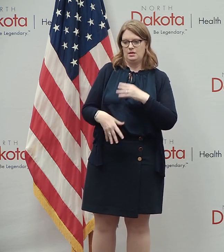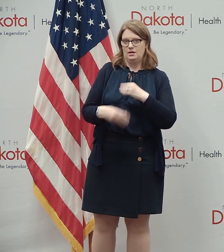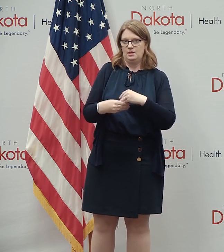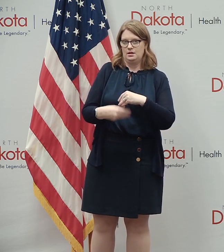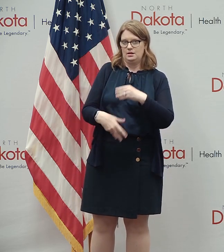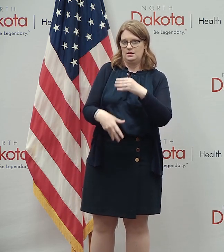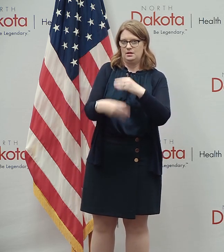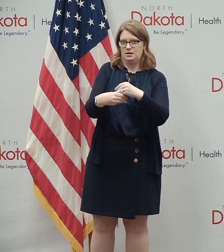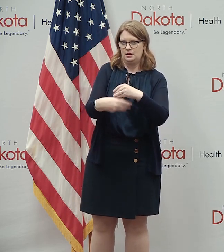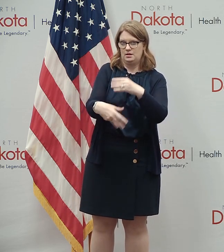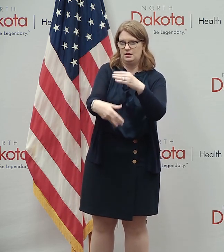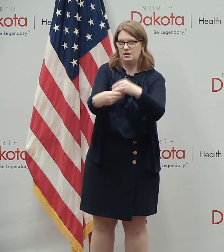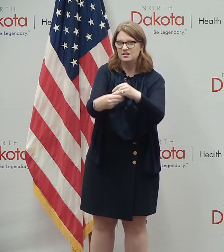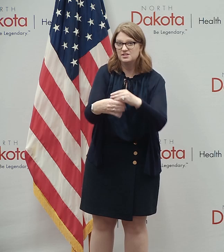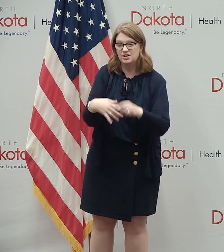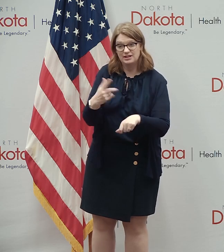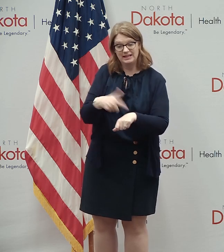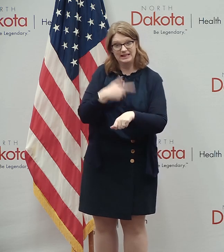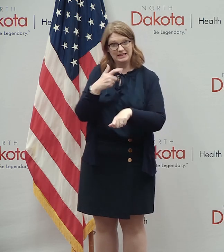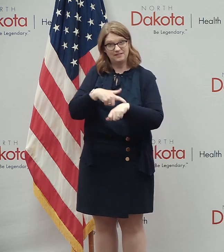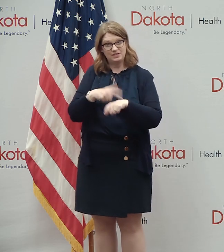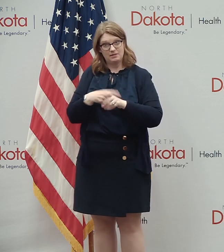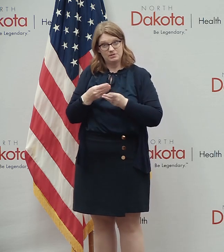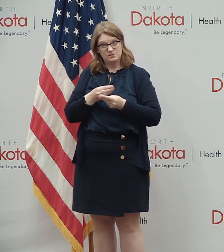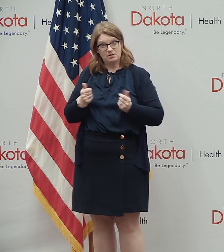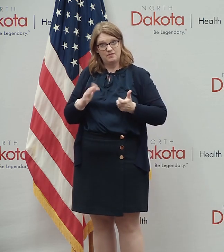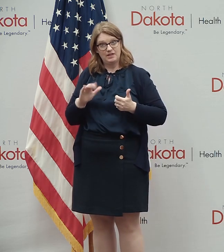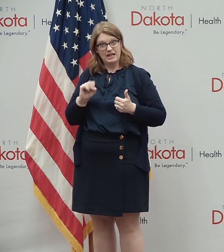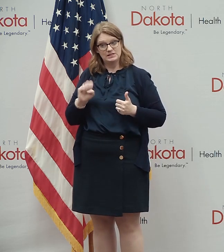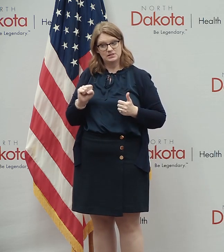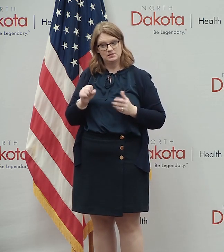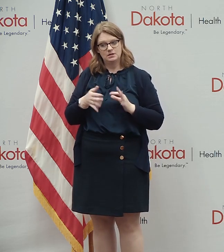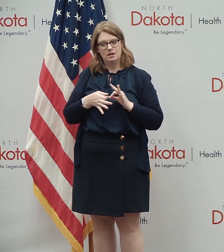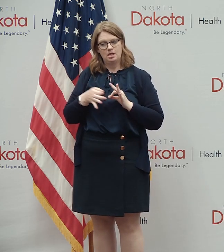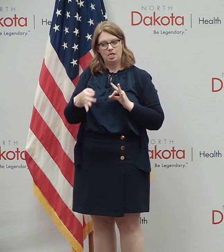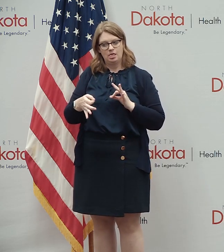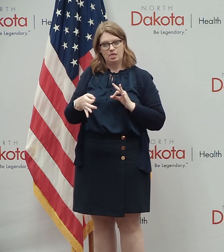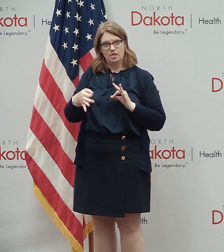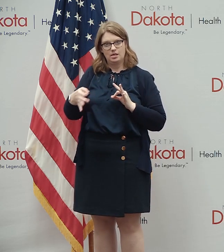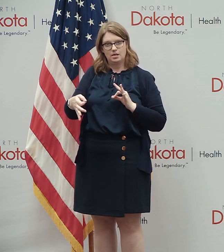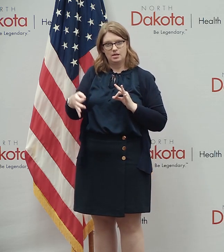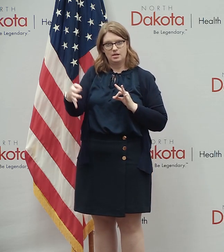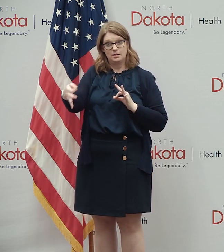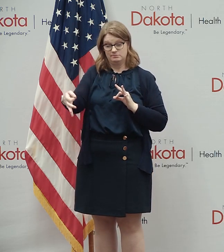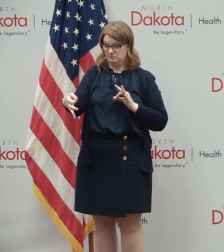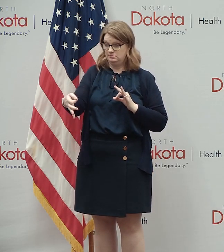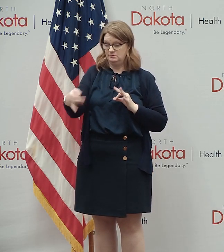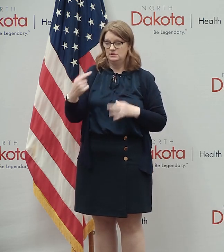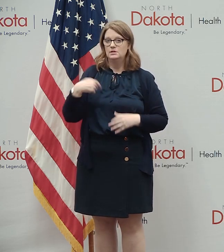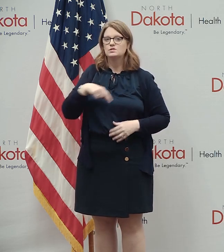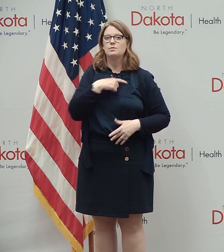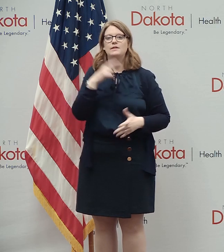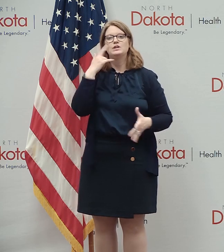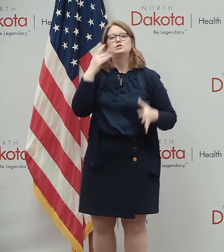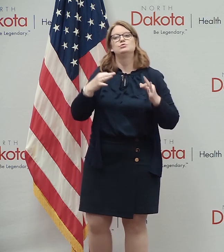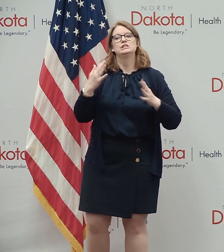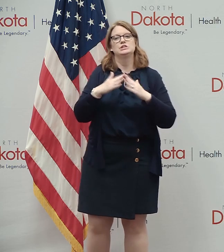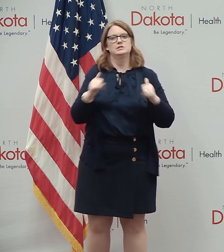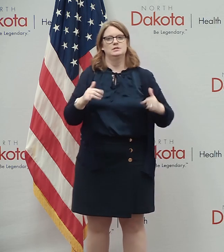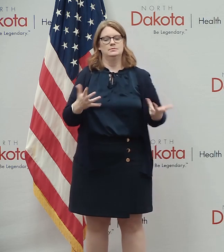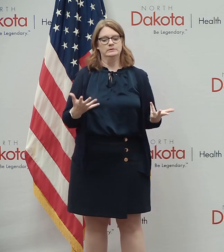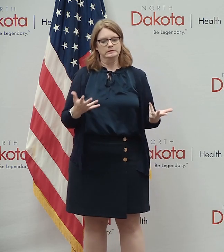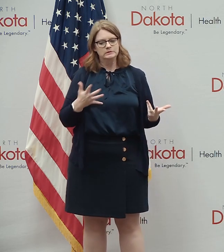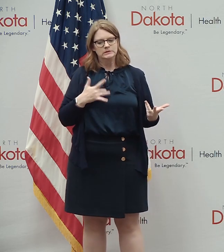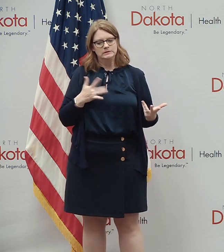to resolve cases gets longer and longer. So we, of course, as a judicial system, feel a need